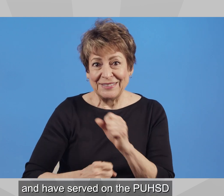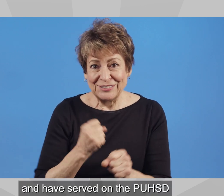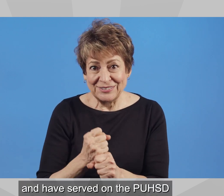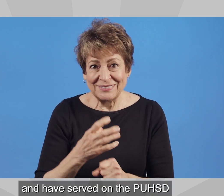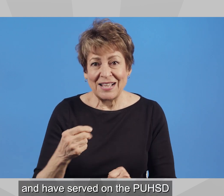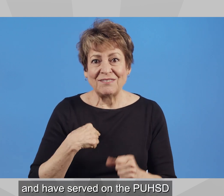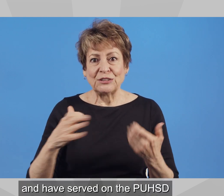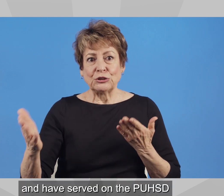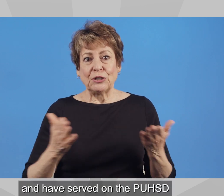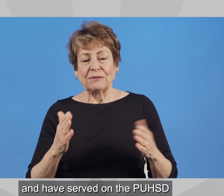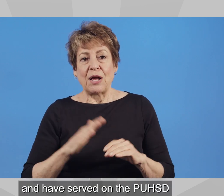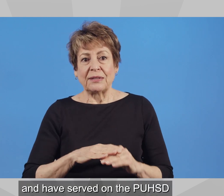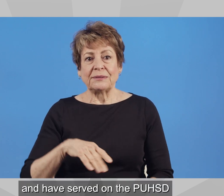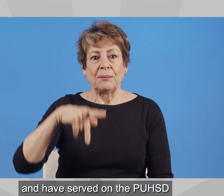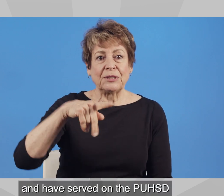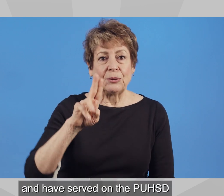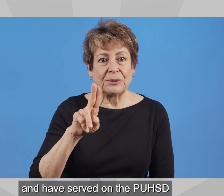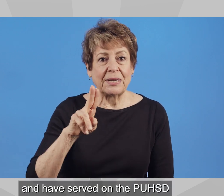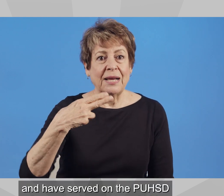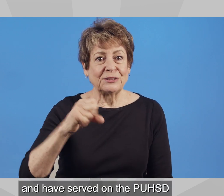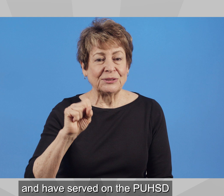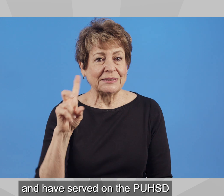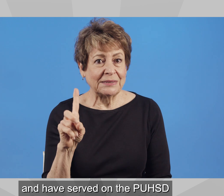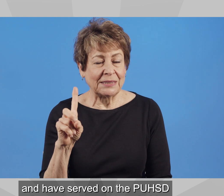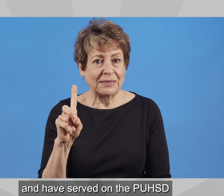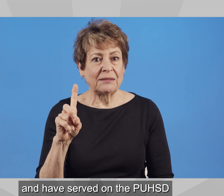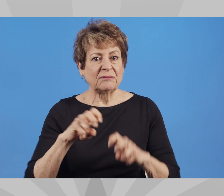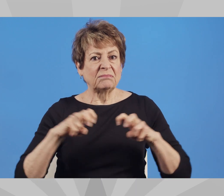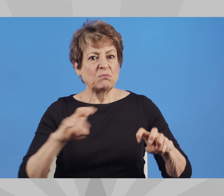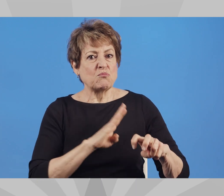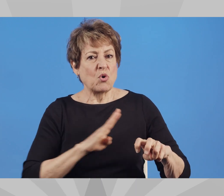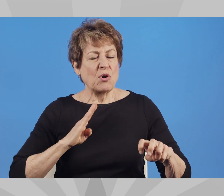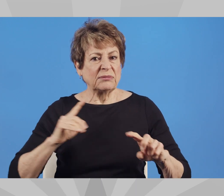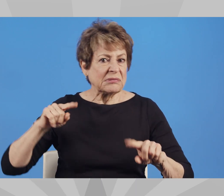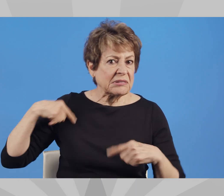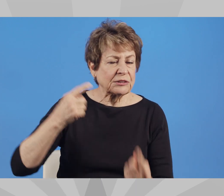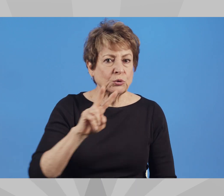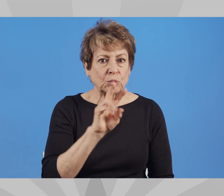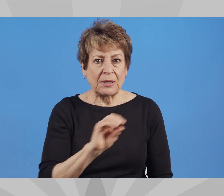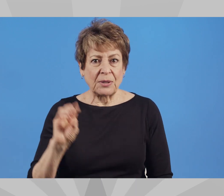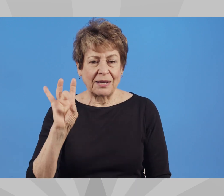have served on the PUHSD Governing Board since 2008.